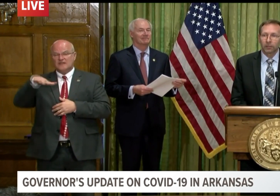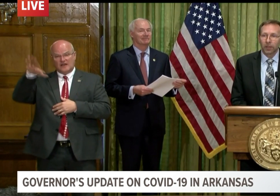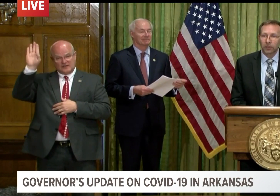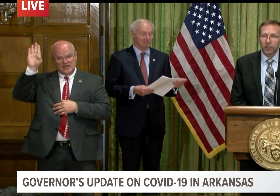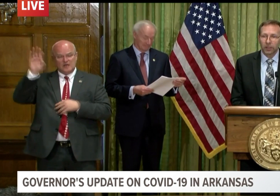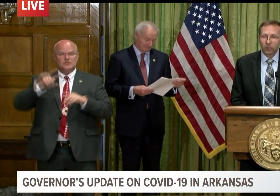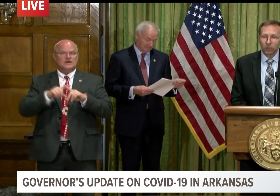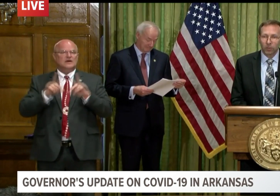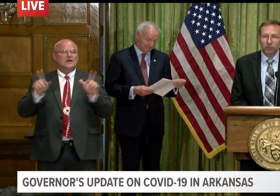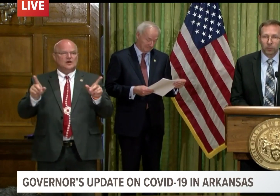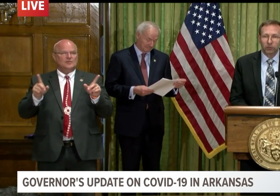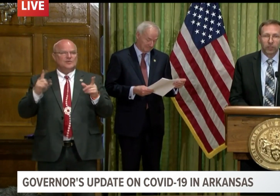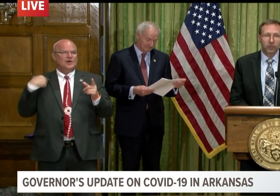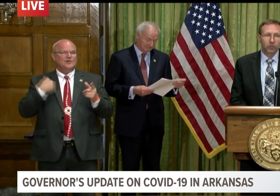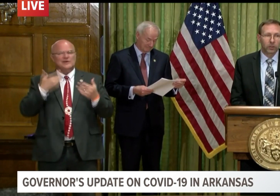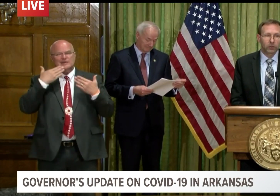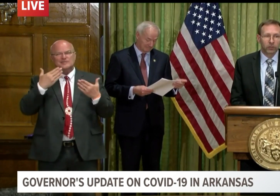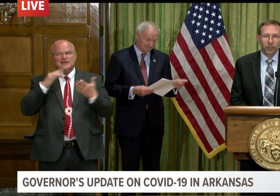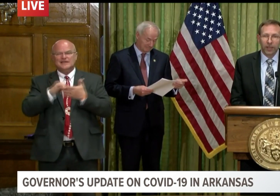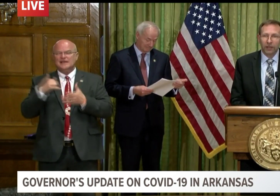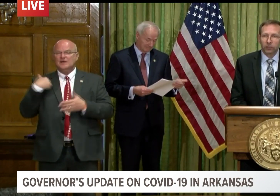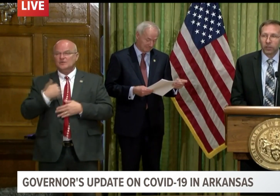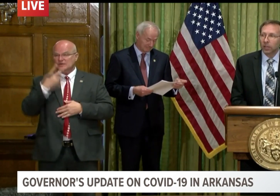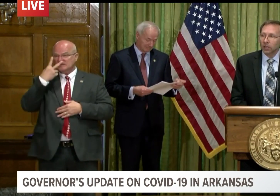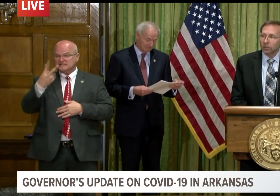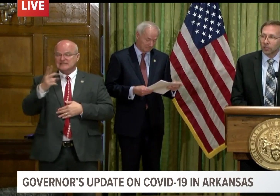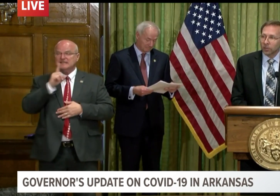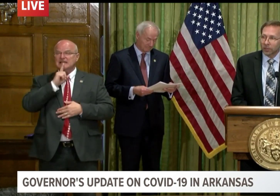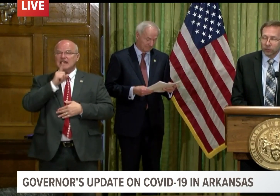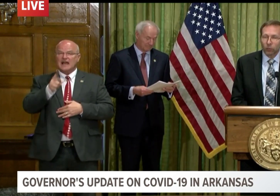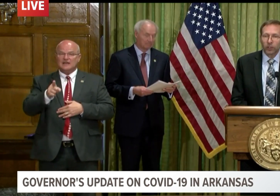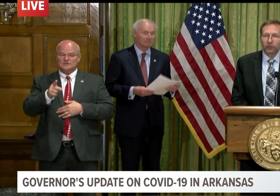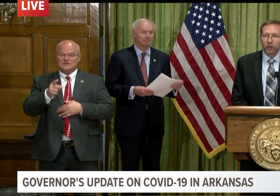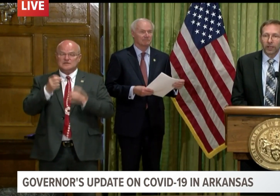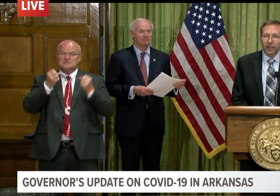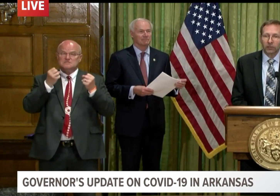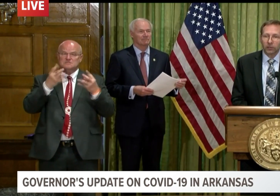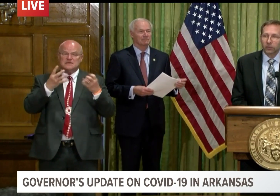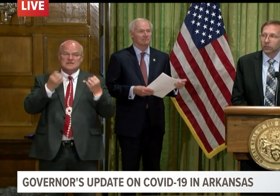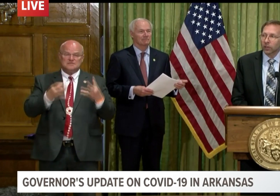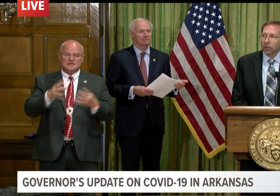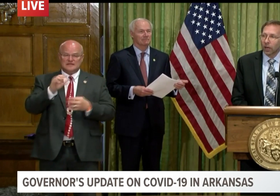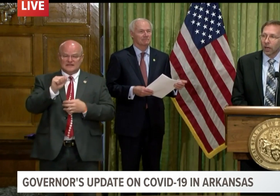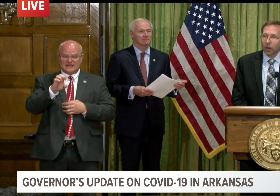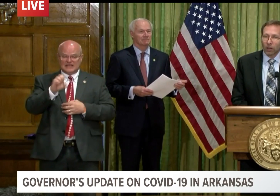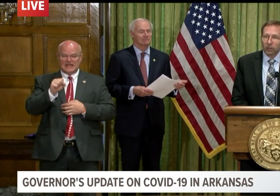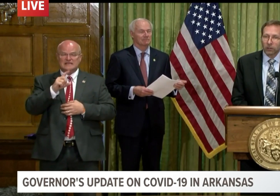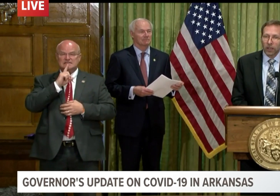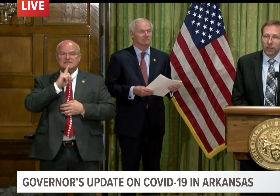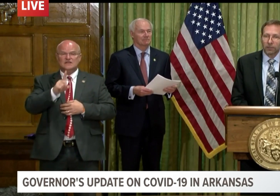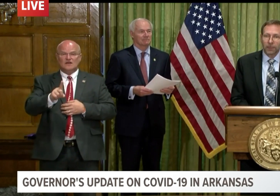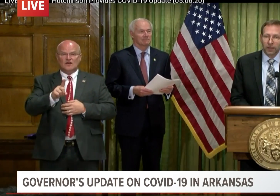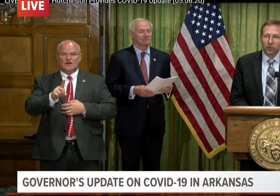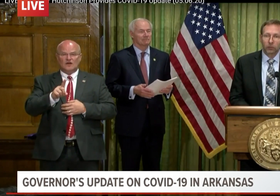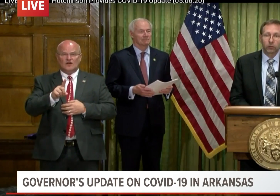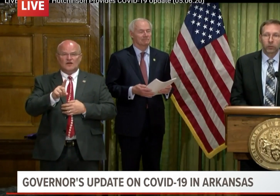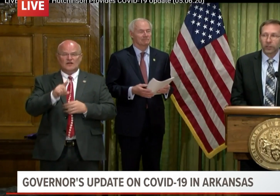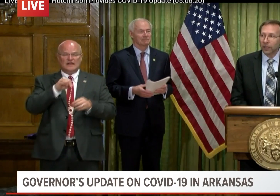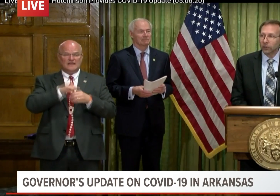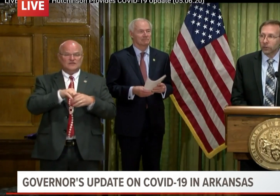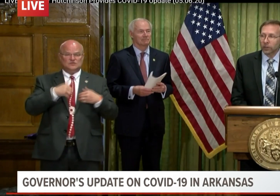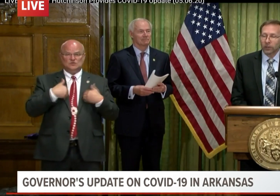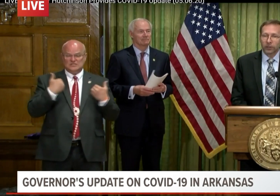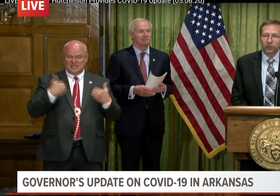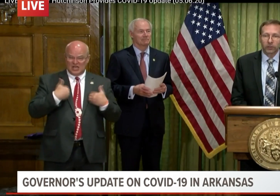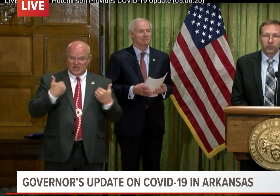older. But we appreciate that we are seeing actually the majority of our cases are in those who